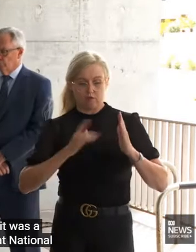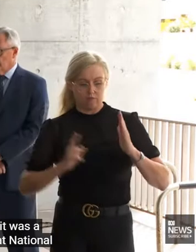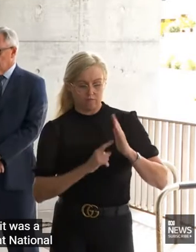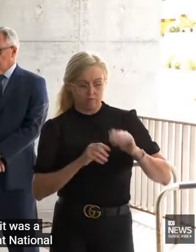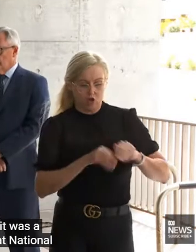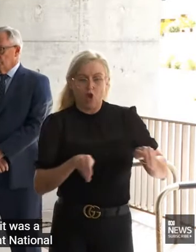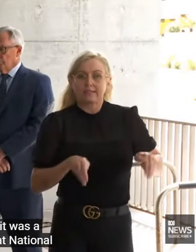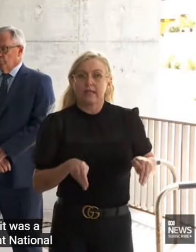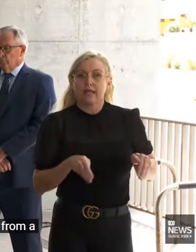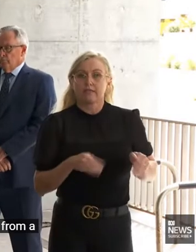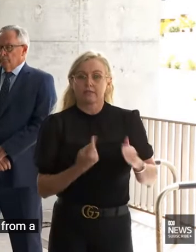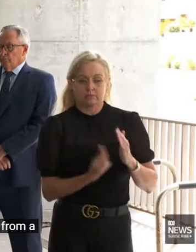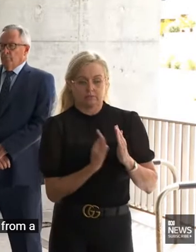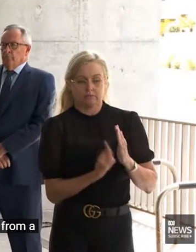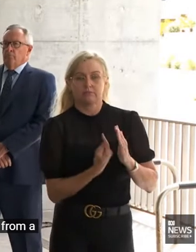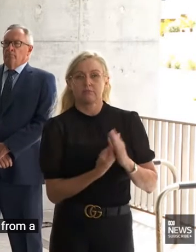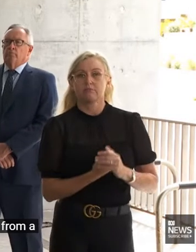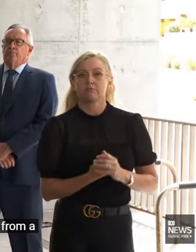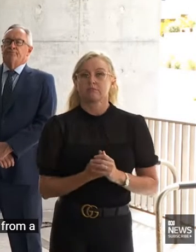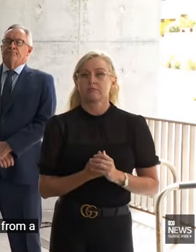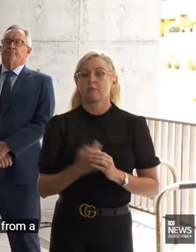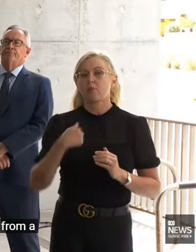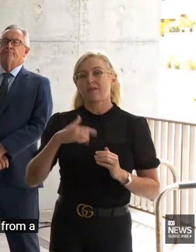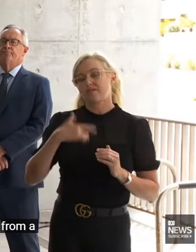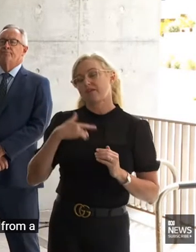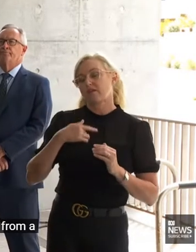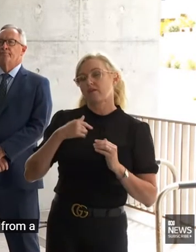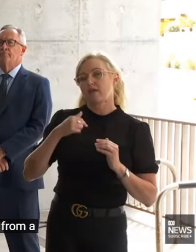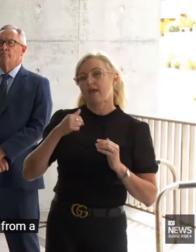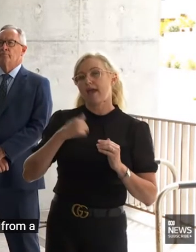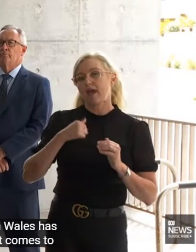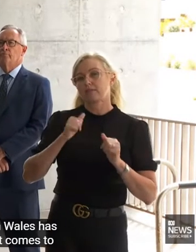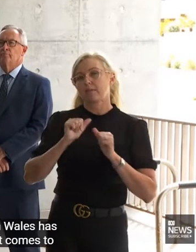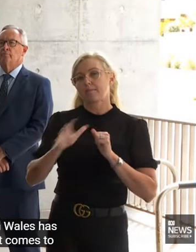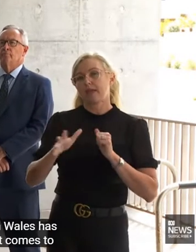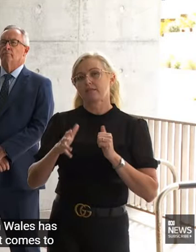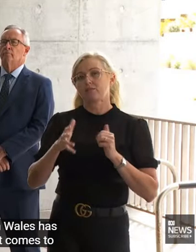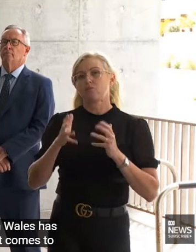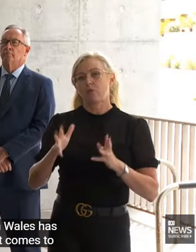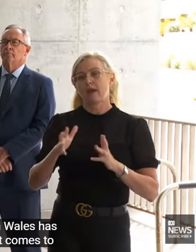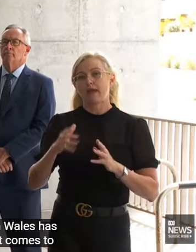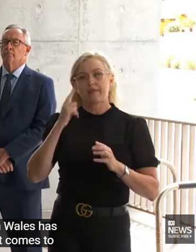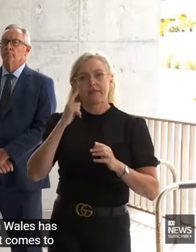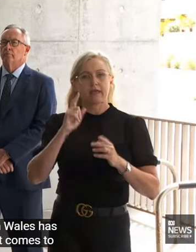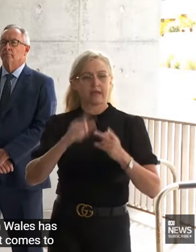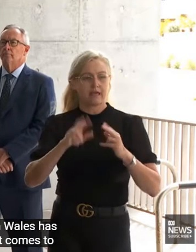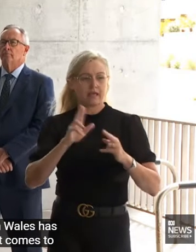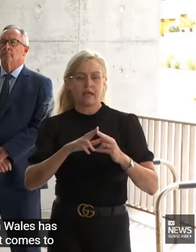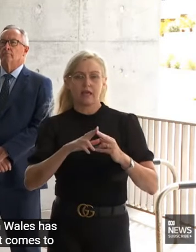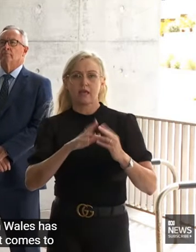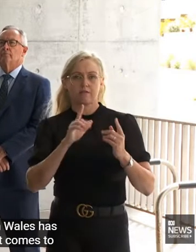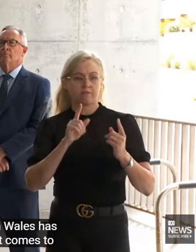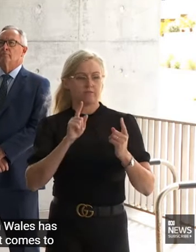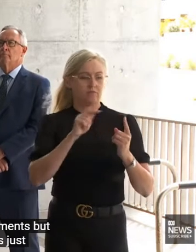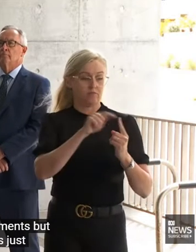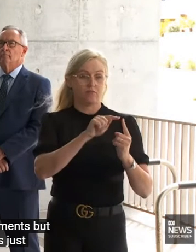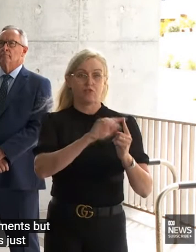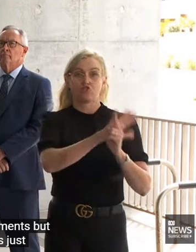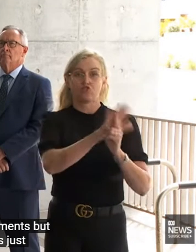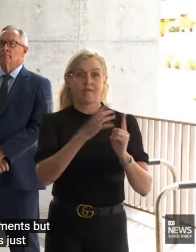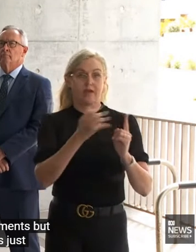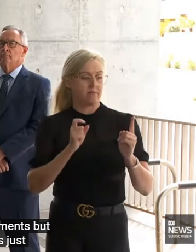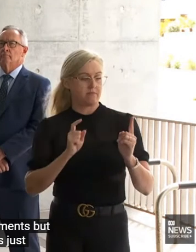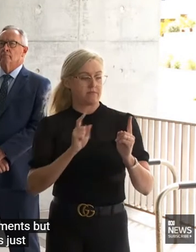from a national perspective, New South Wales has the best model when it comes to close contact requirements. But